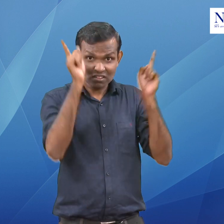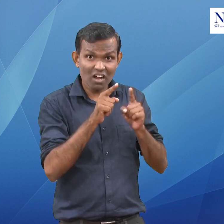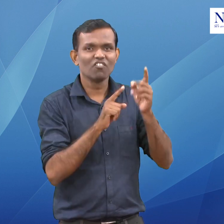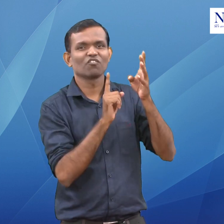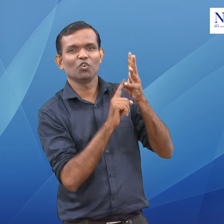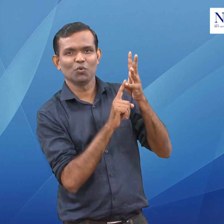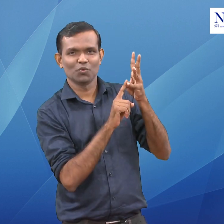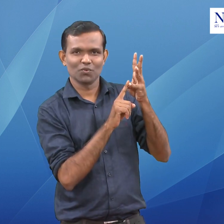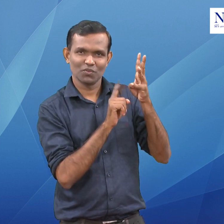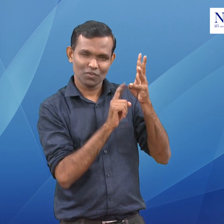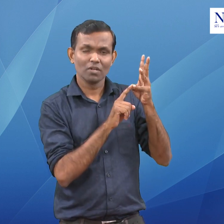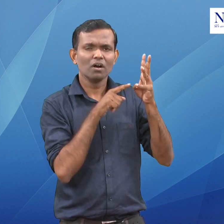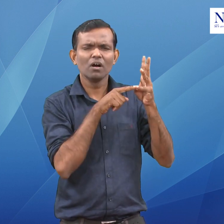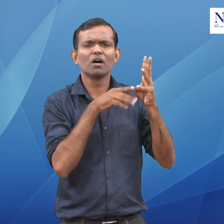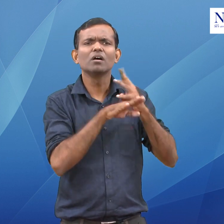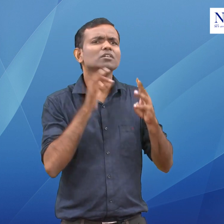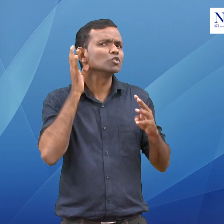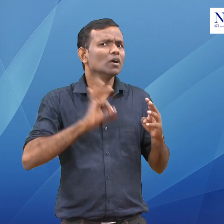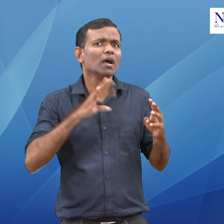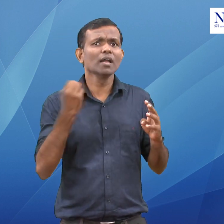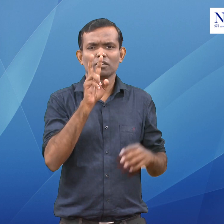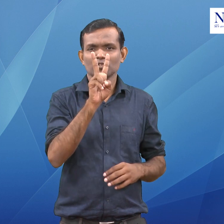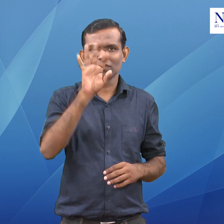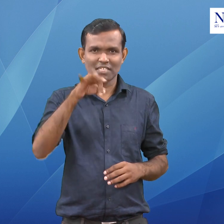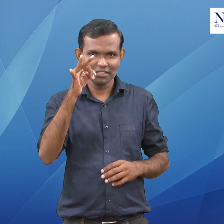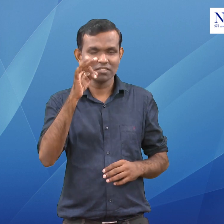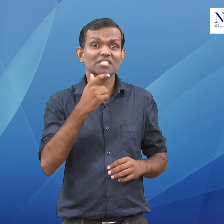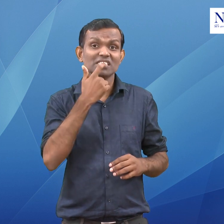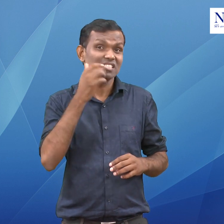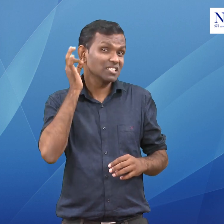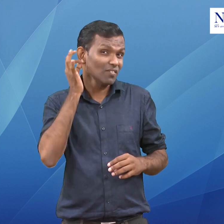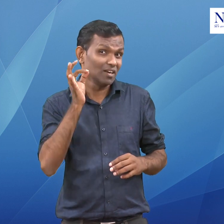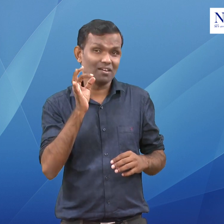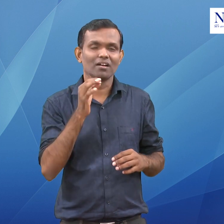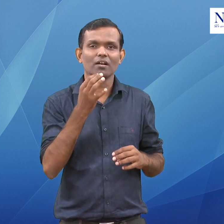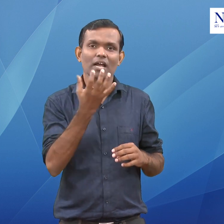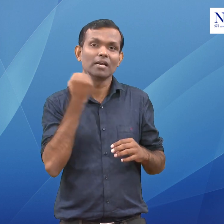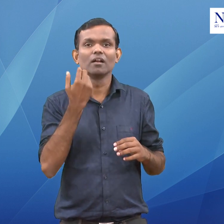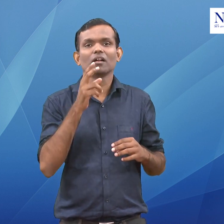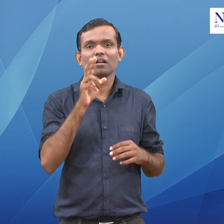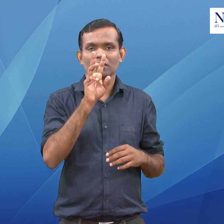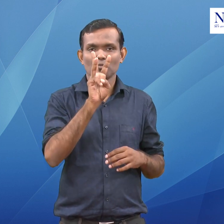total of 107 medals. This is the best ever performance of the Indian contingent at the continental event.